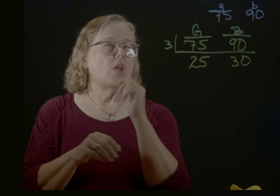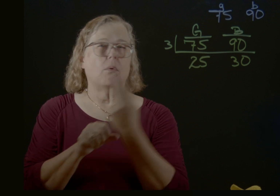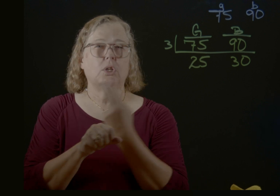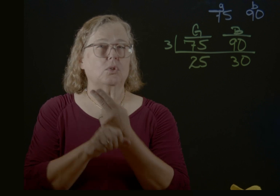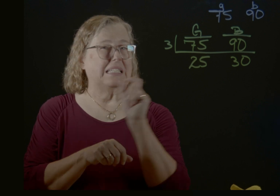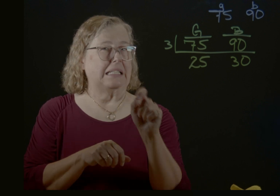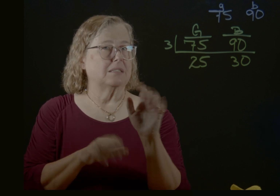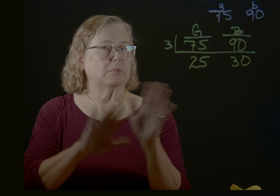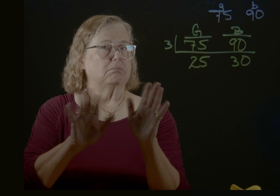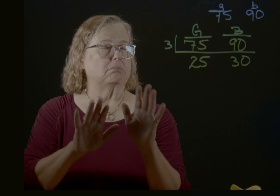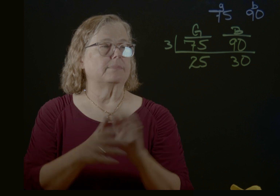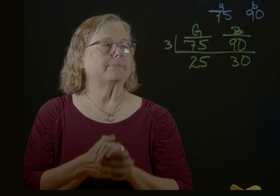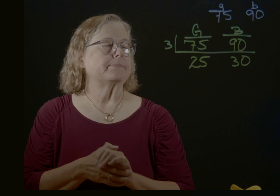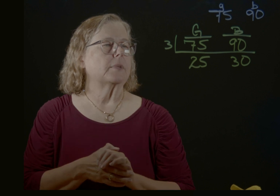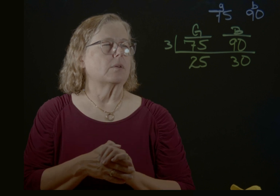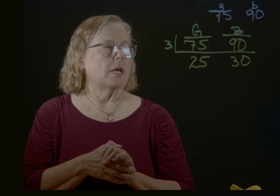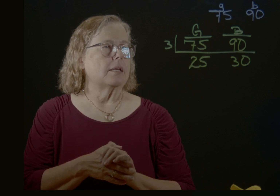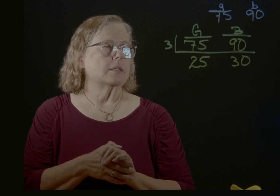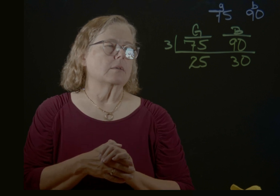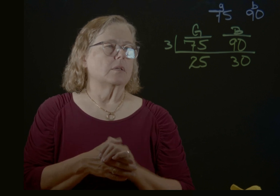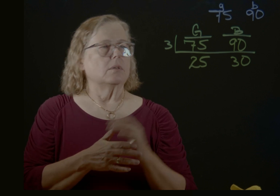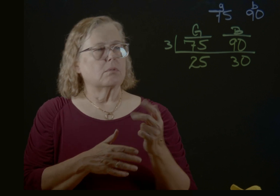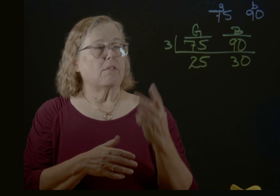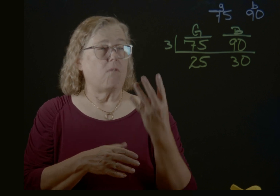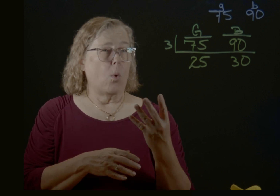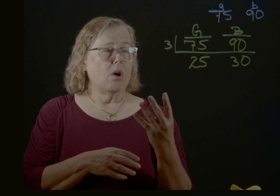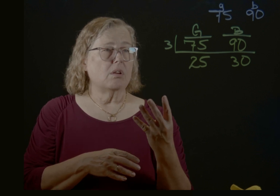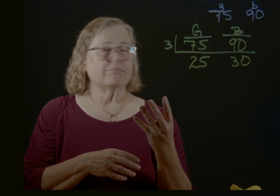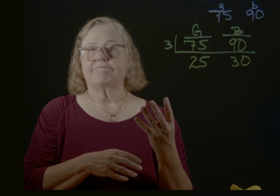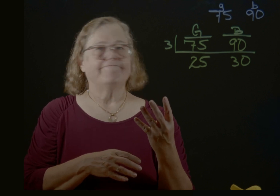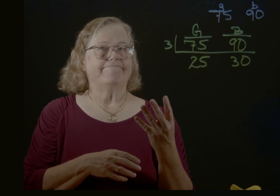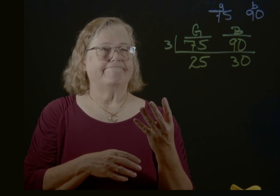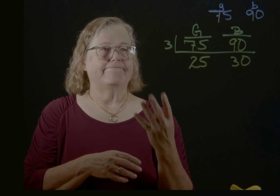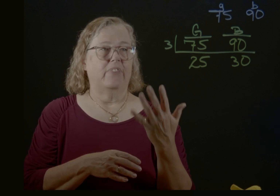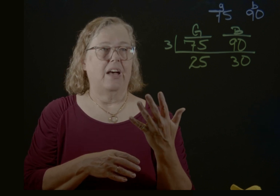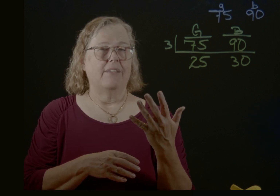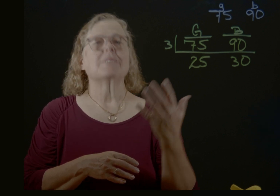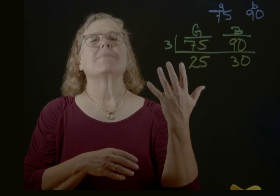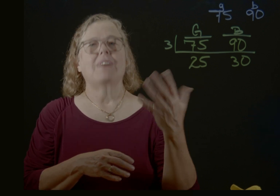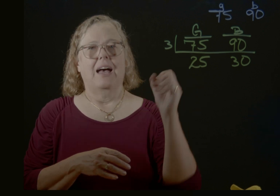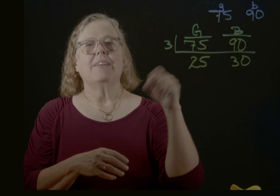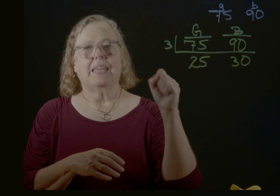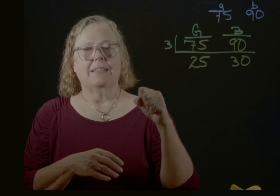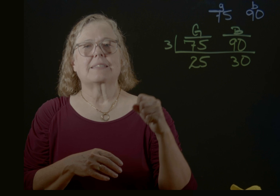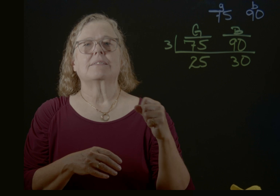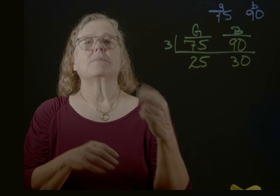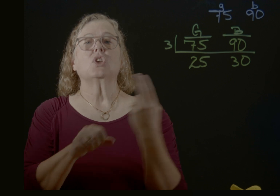use that. I can't use any decimals. So let's see. 4, no. 5, yes. We can use